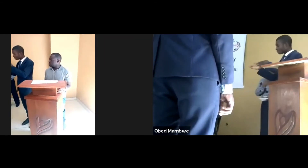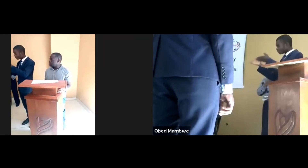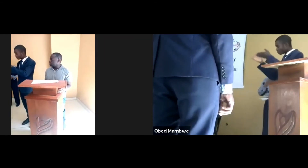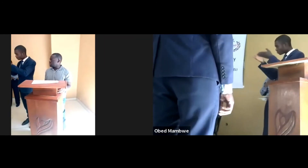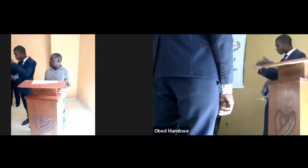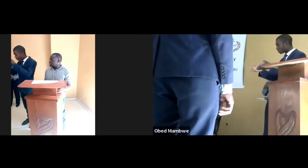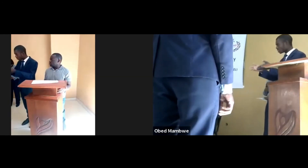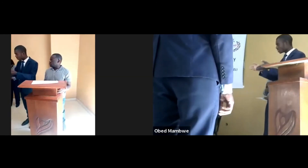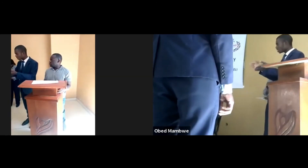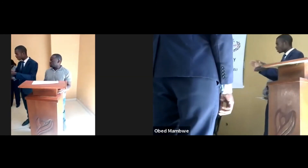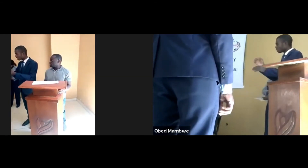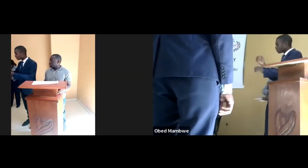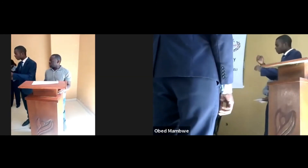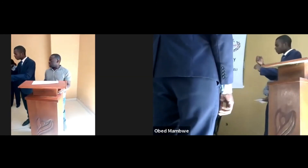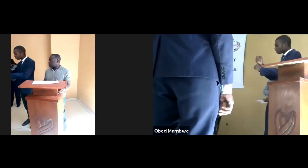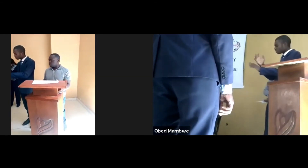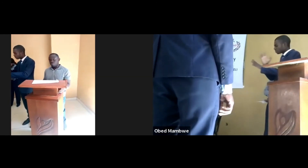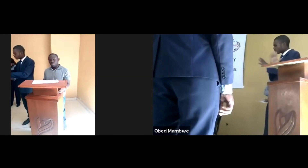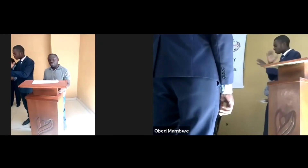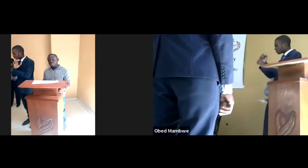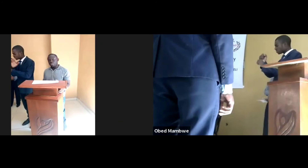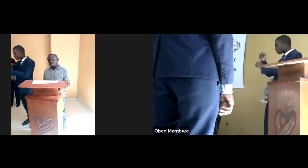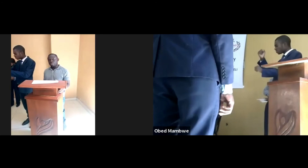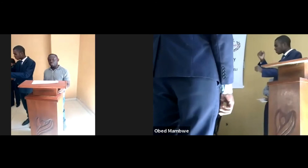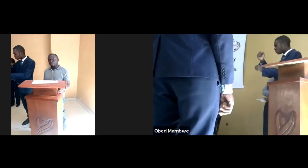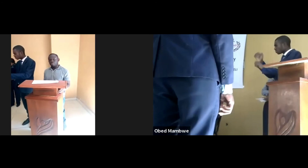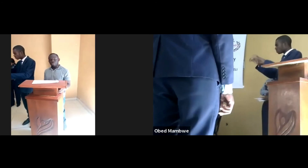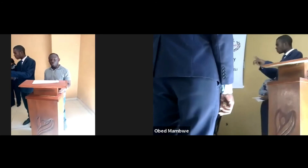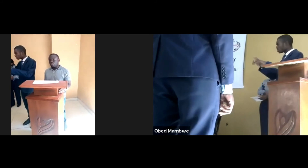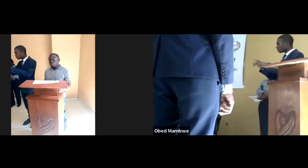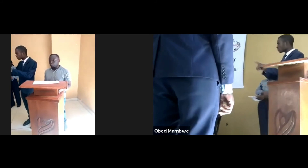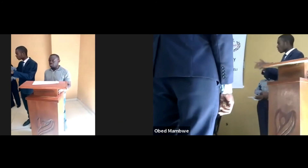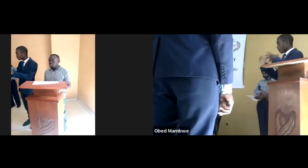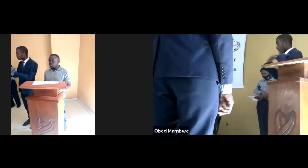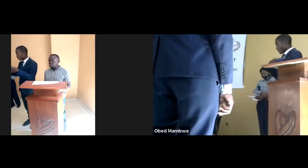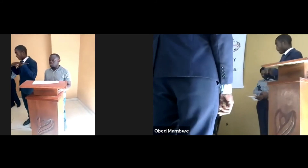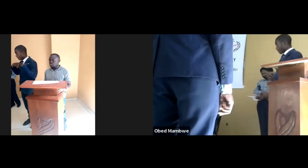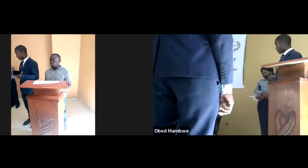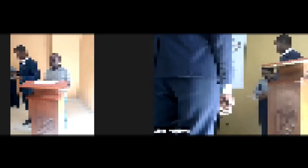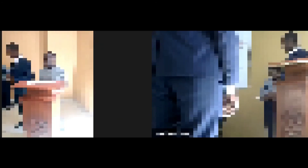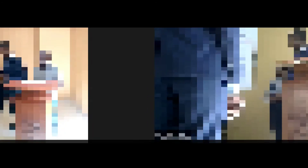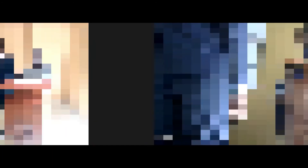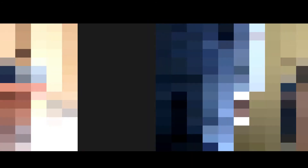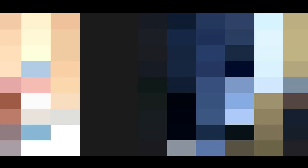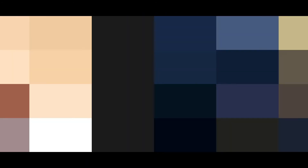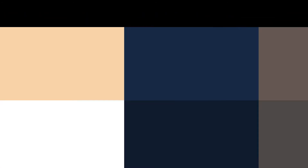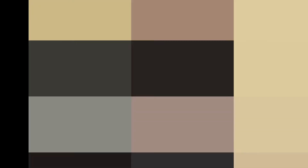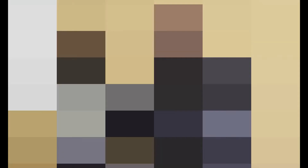support our mother, this support in the Zambia.